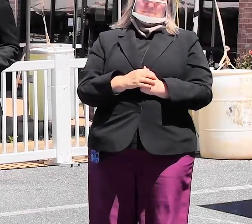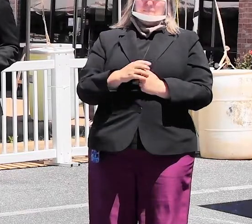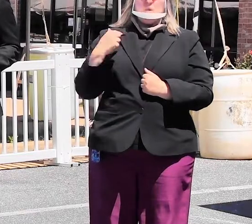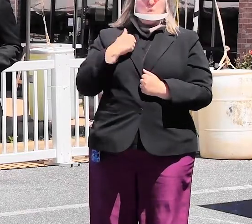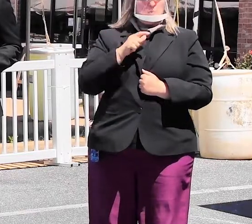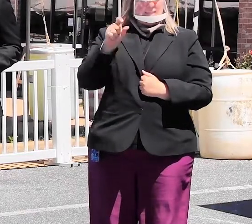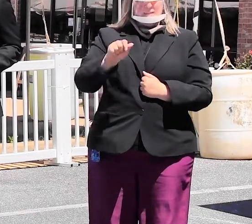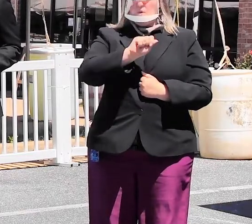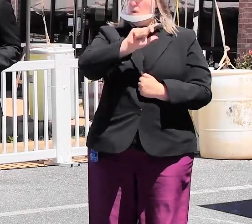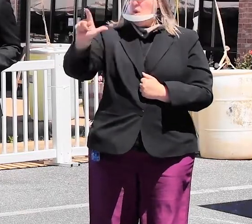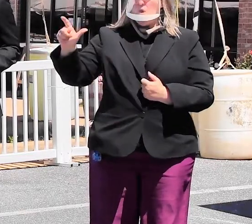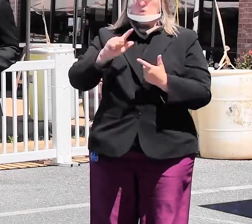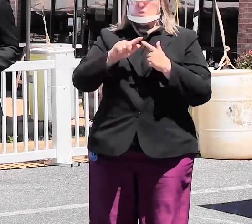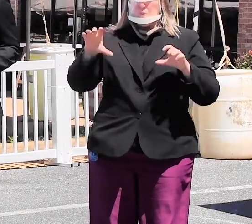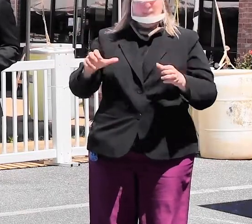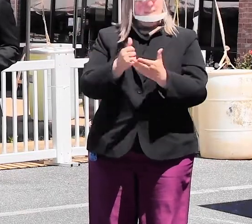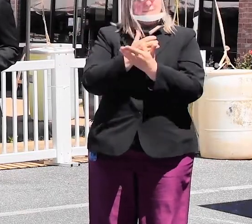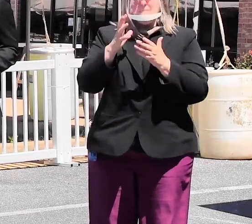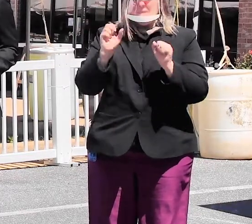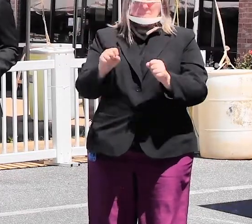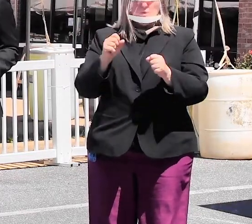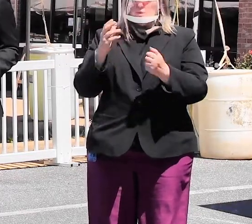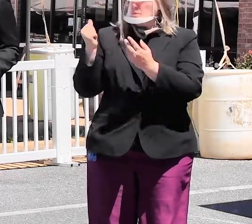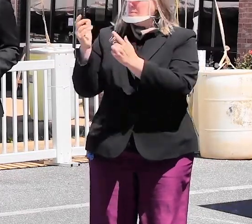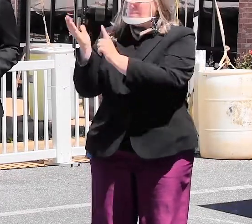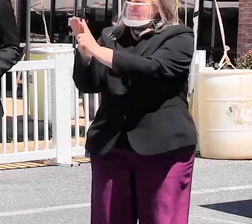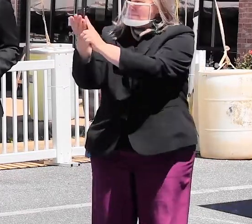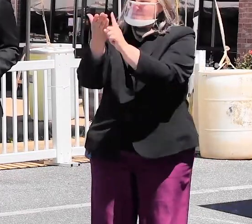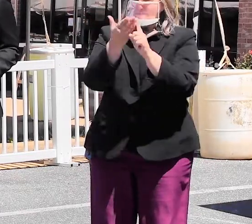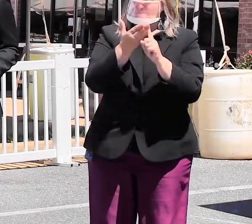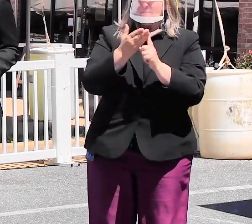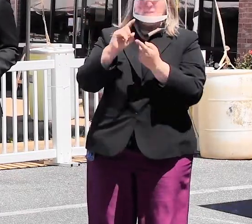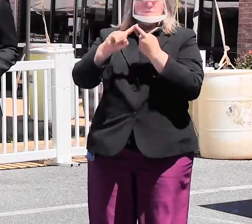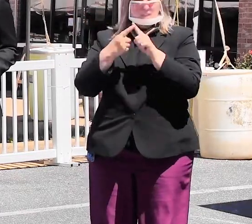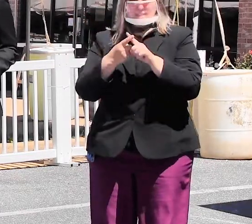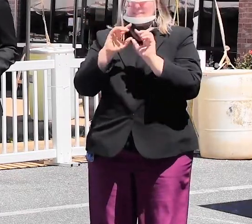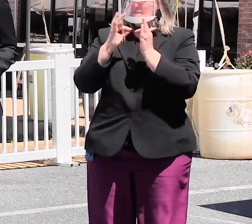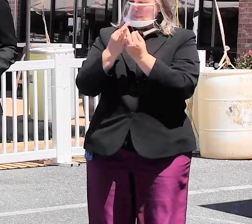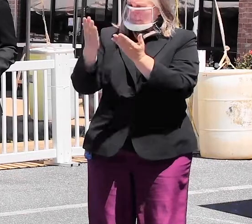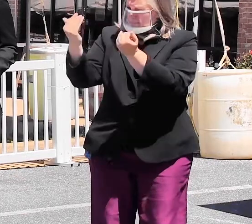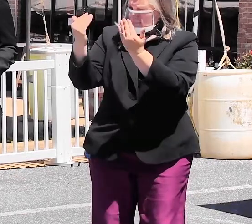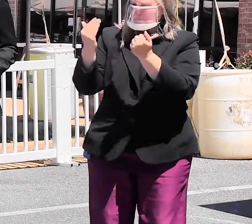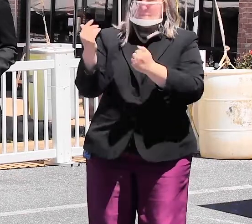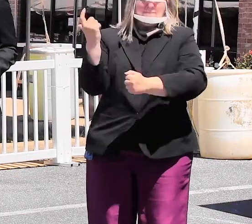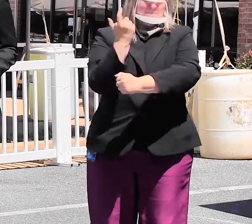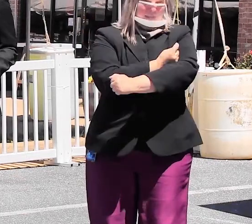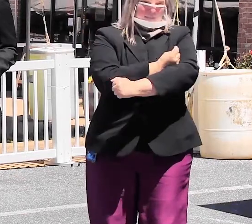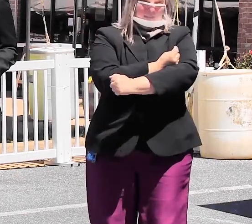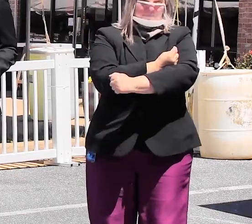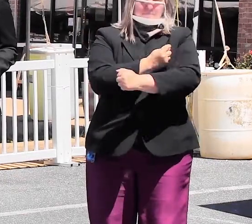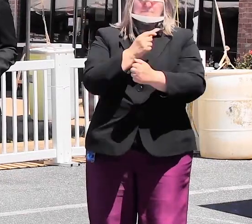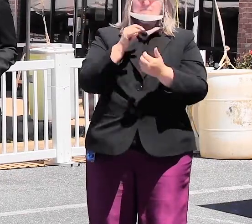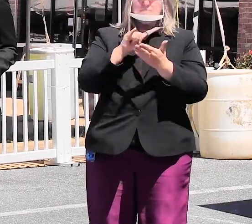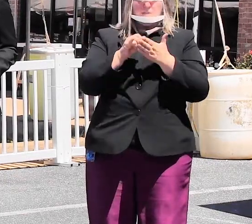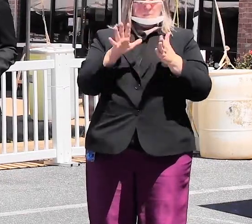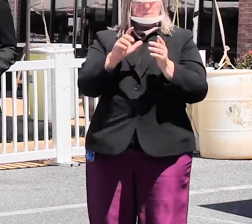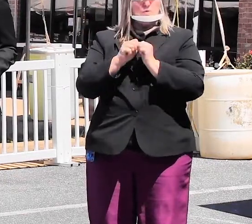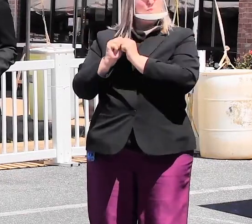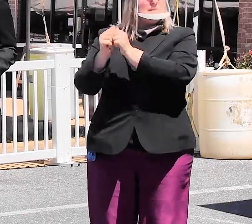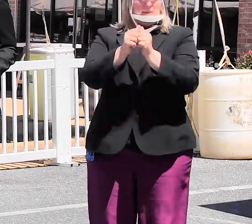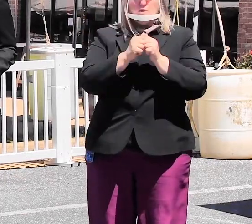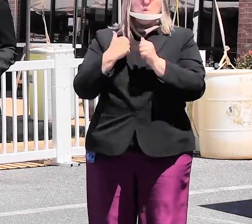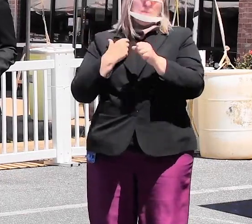We need everyone to do everything possible to get our friends and family vaccinated so together we can beat